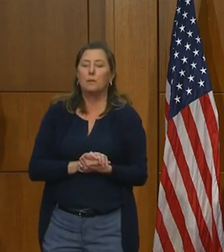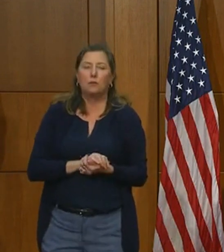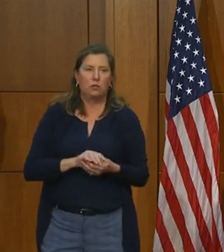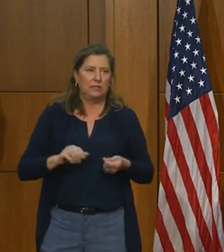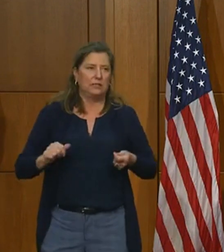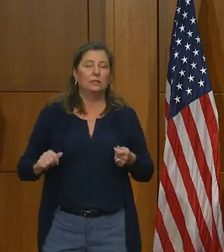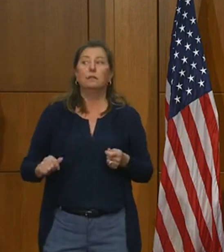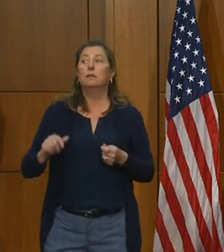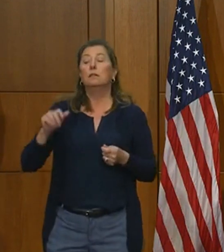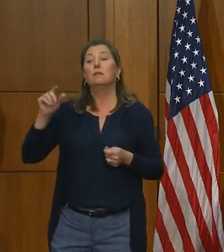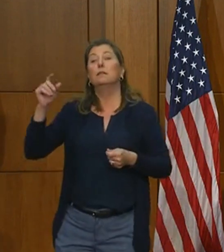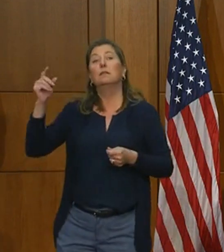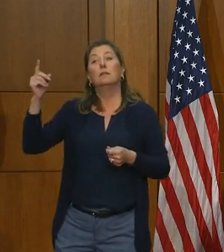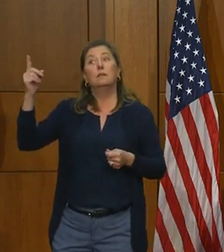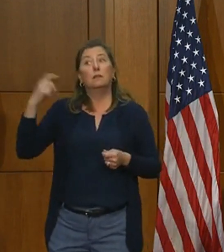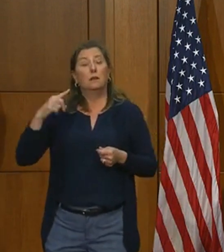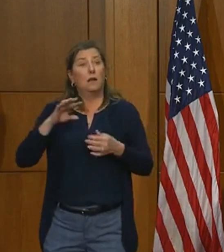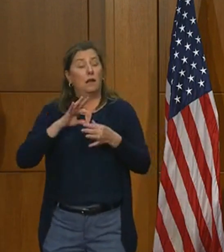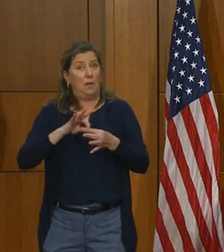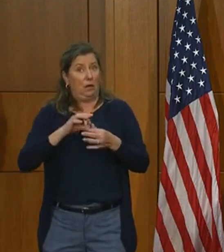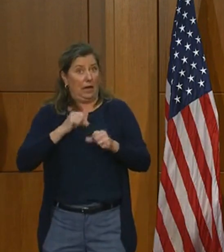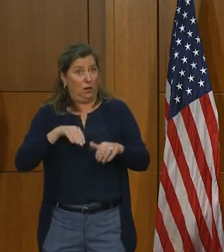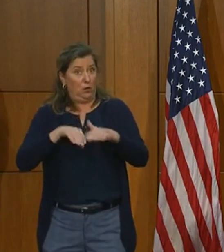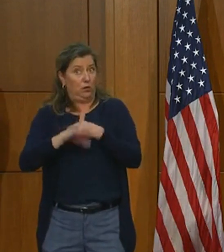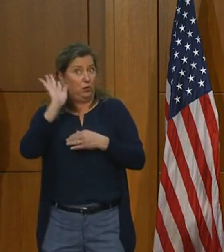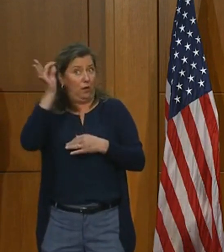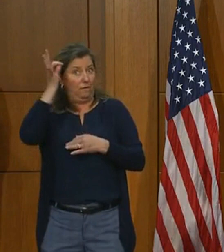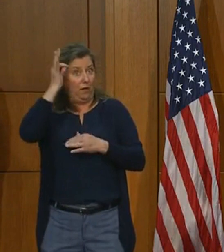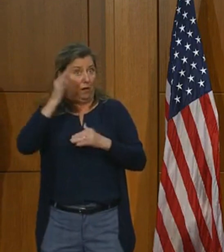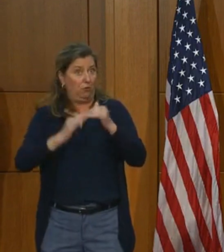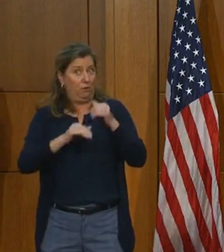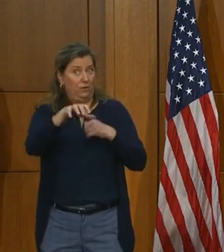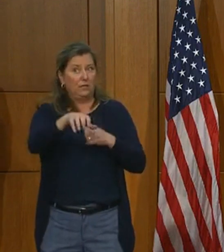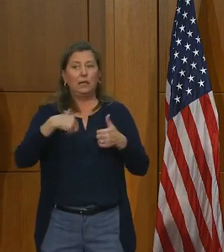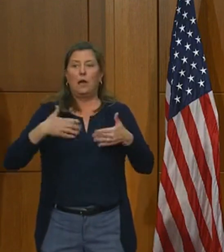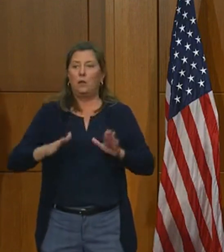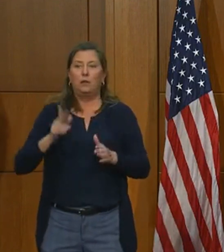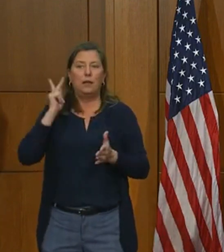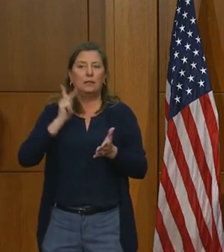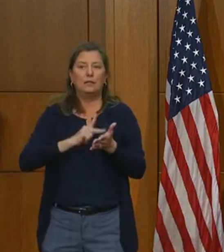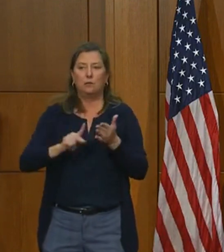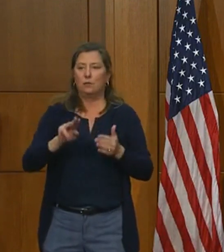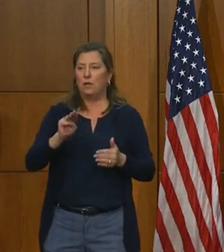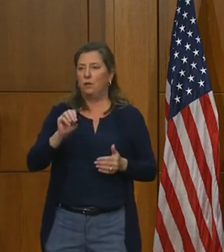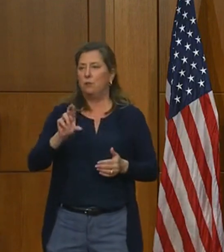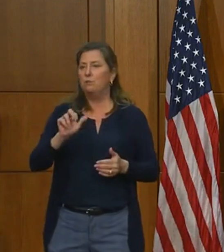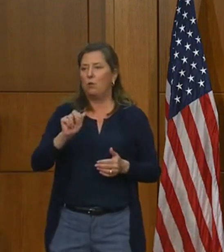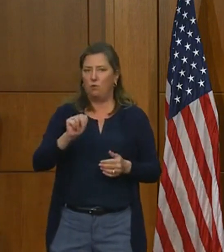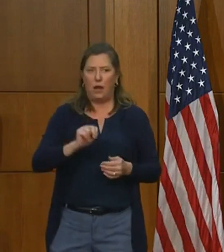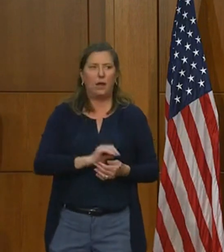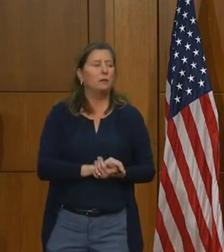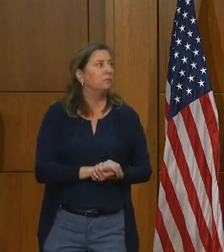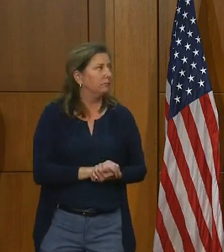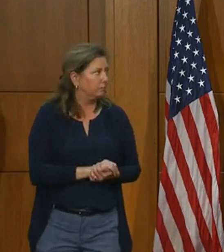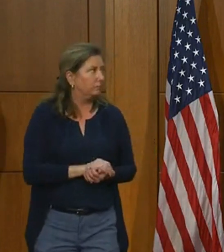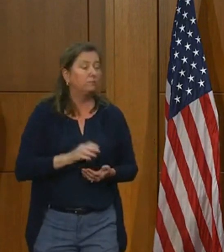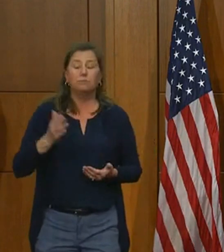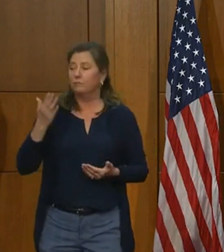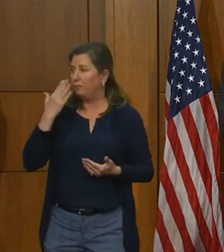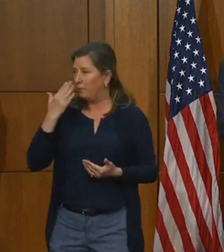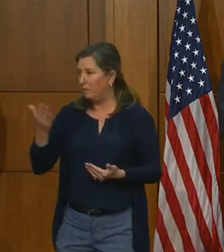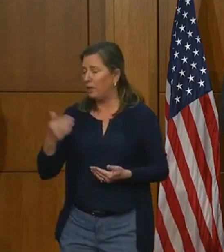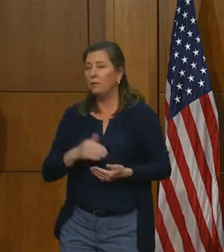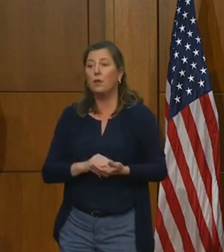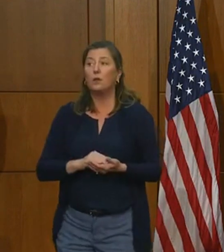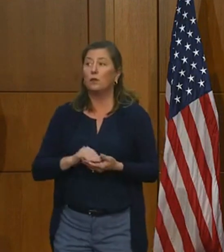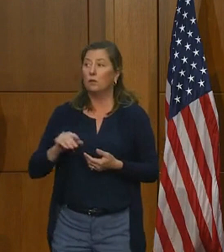into a federal facility. I'm going to let Secretary Moran address that. Thank you,